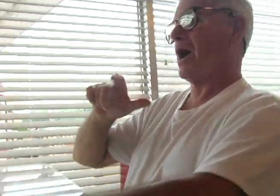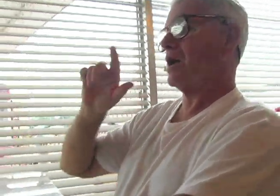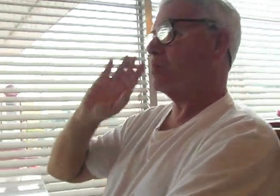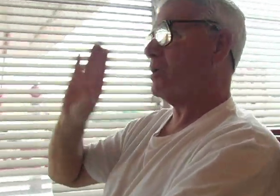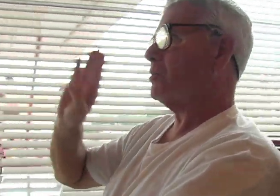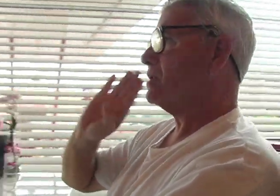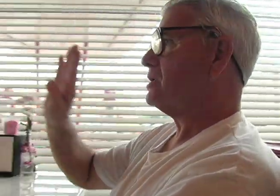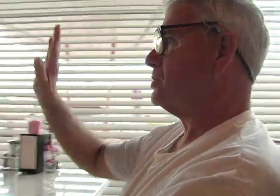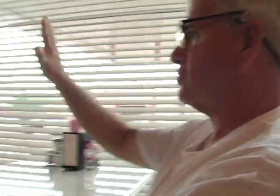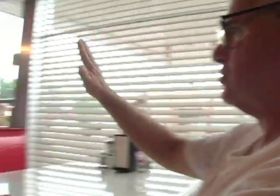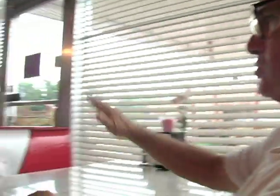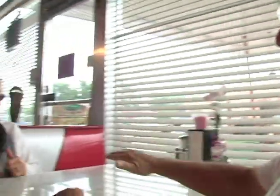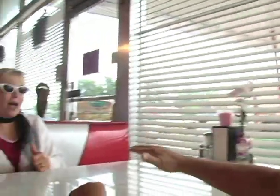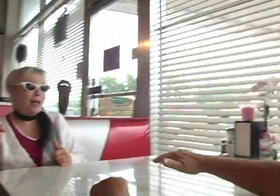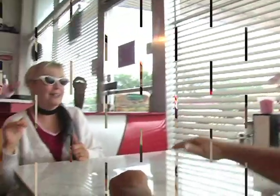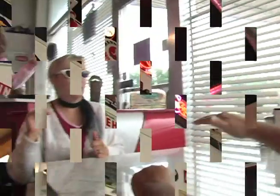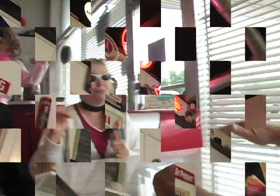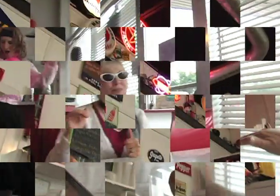I will be your child